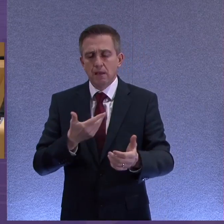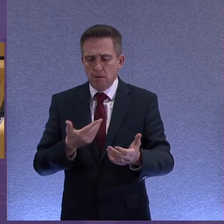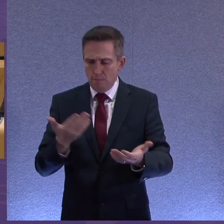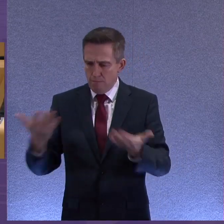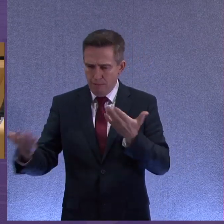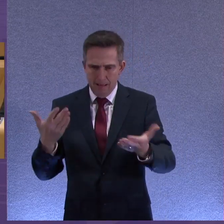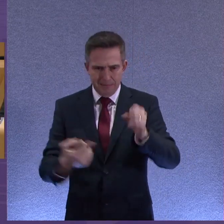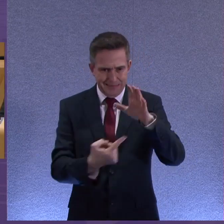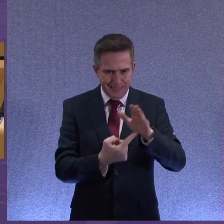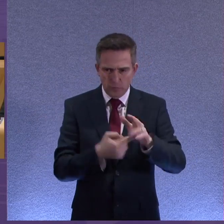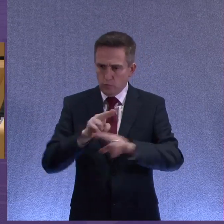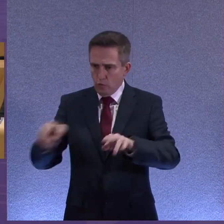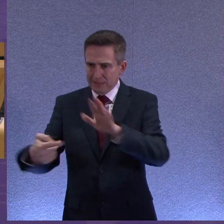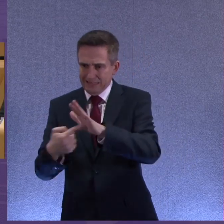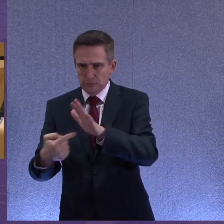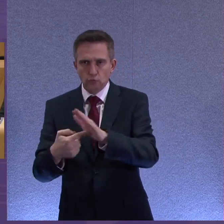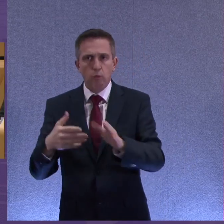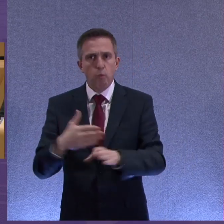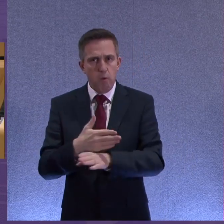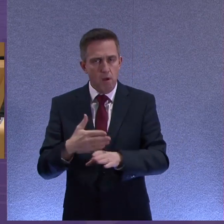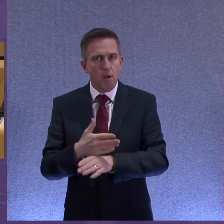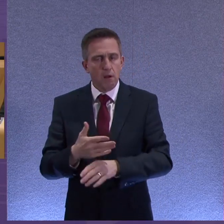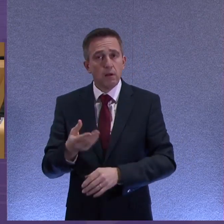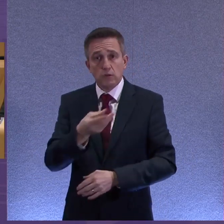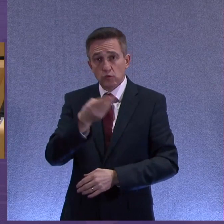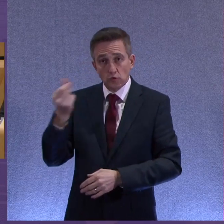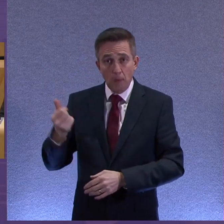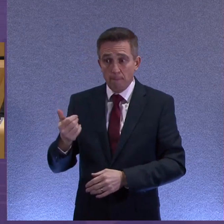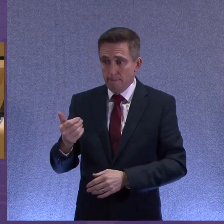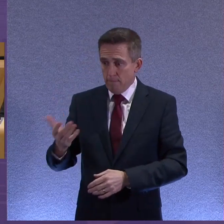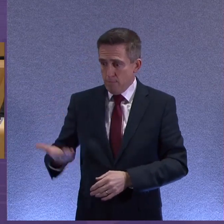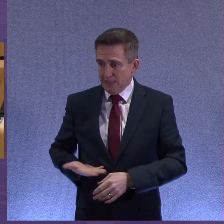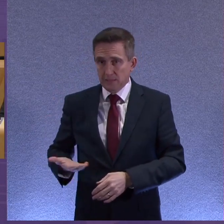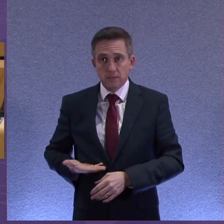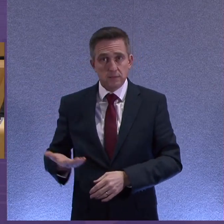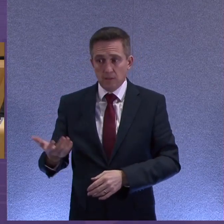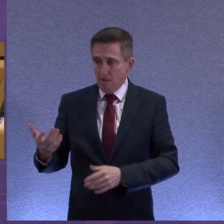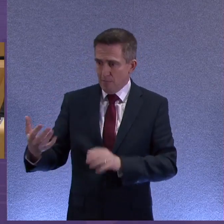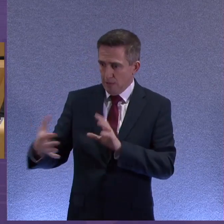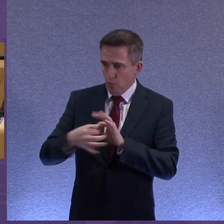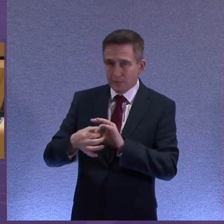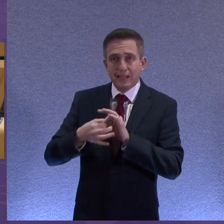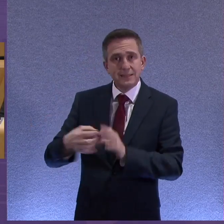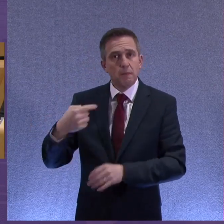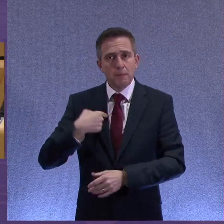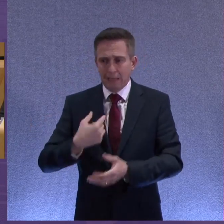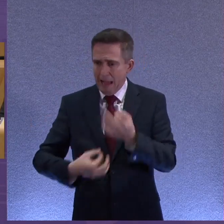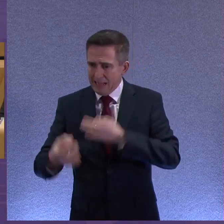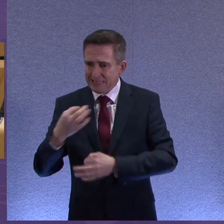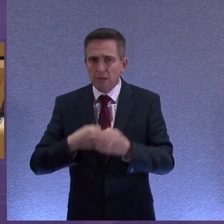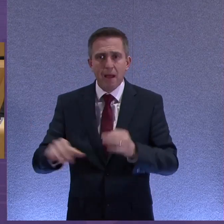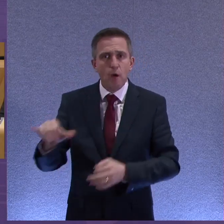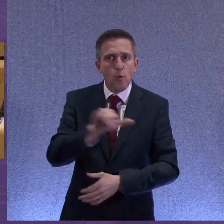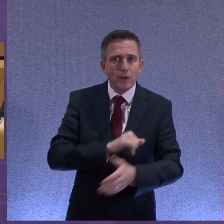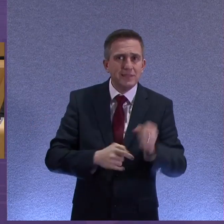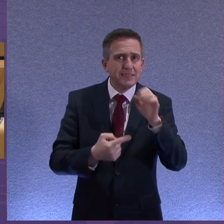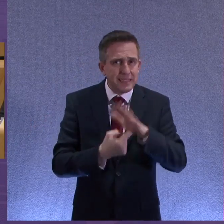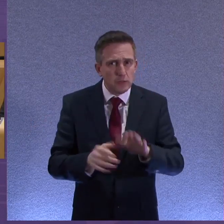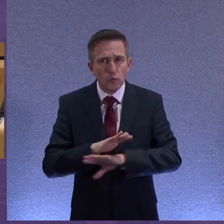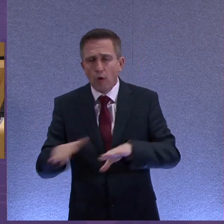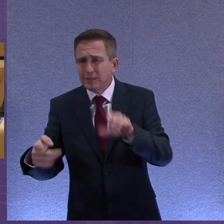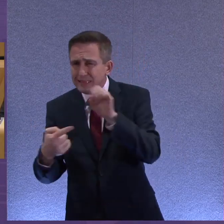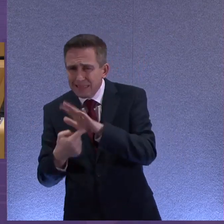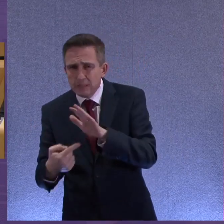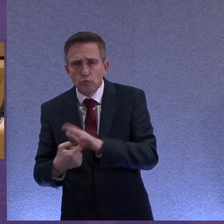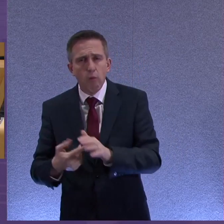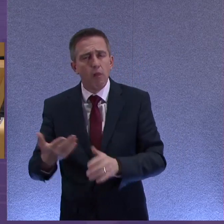and non-essential. I've already had some businesses while I'm in the chamber contacting me about this. Still a little bit unclear about